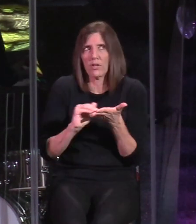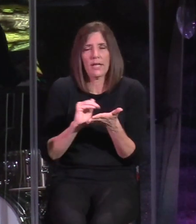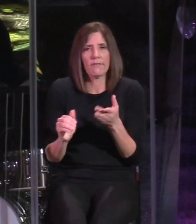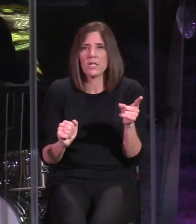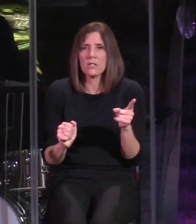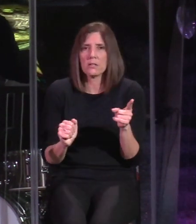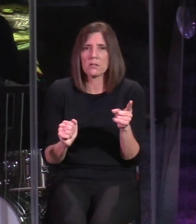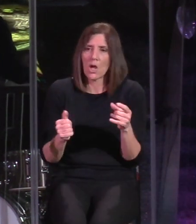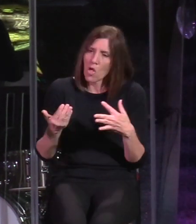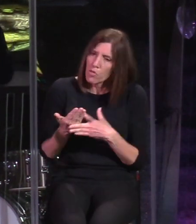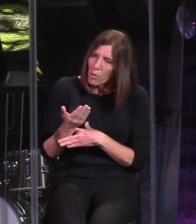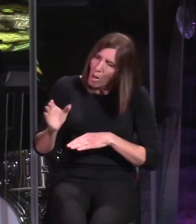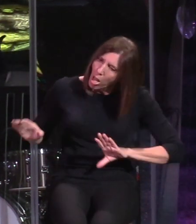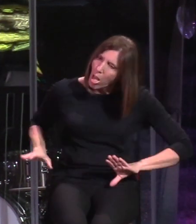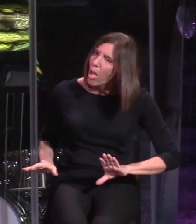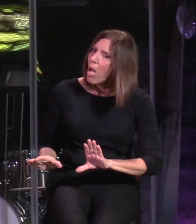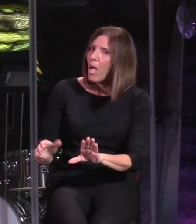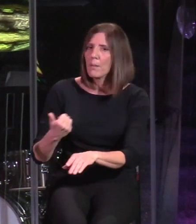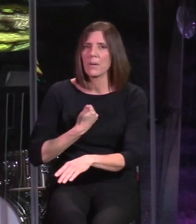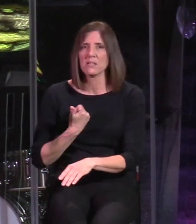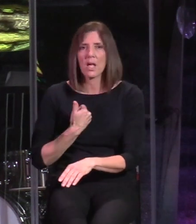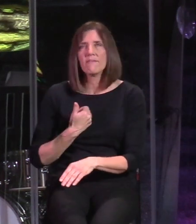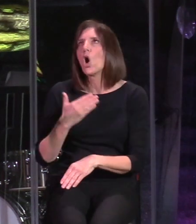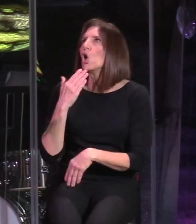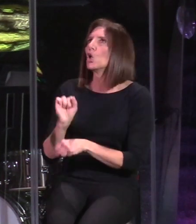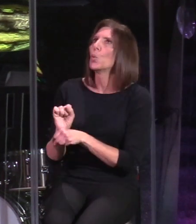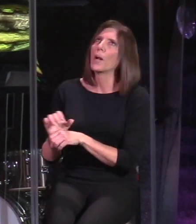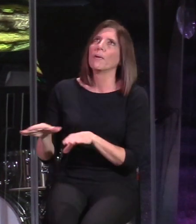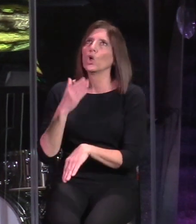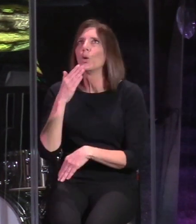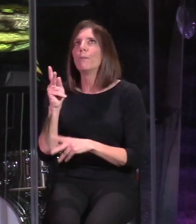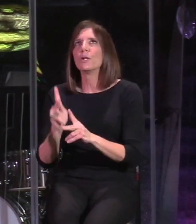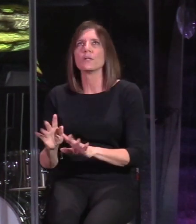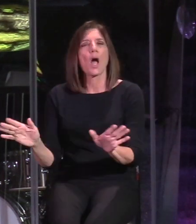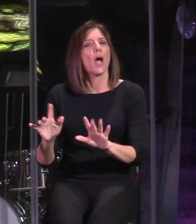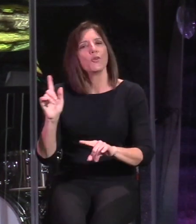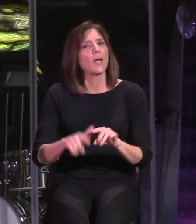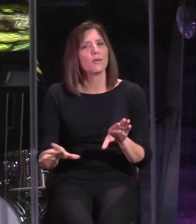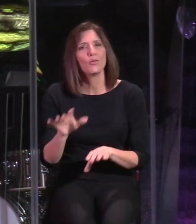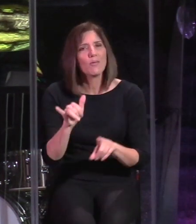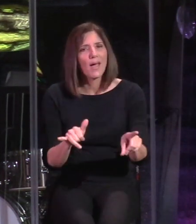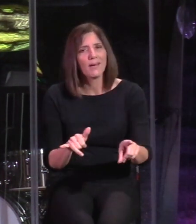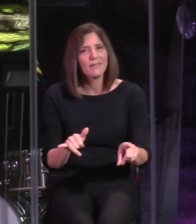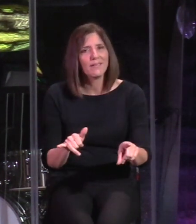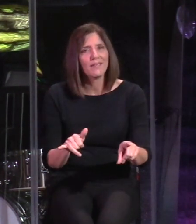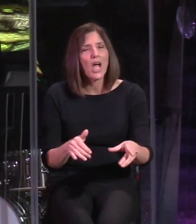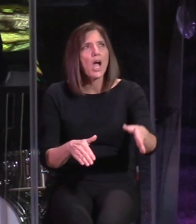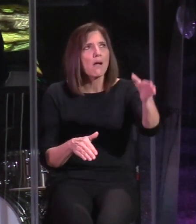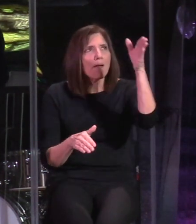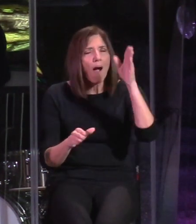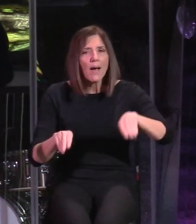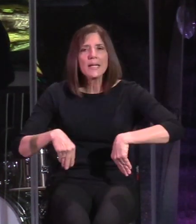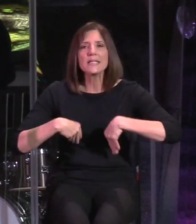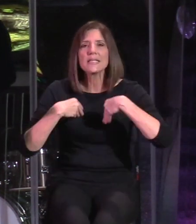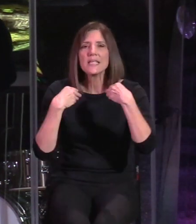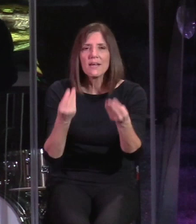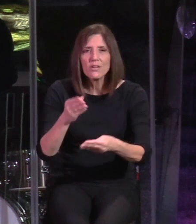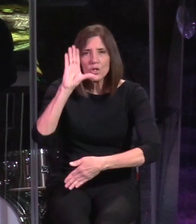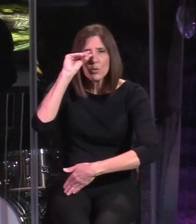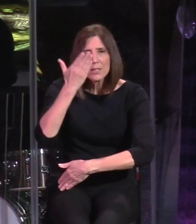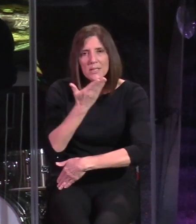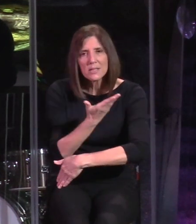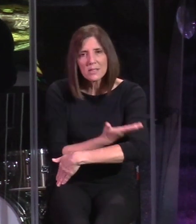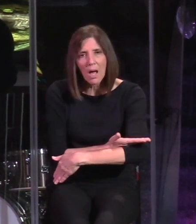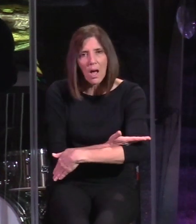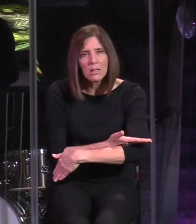for your rebellion through your own efforts or your good works. But he has made a way for you. The King offers pardon